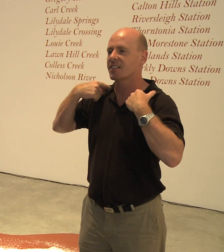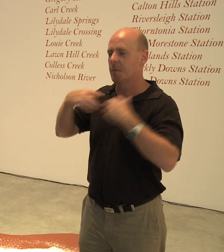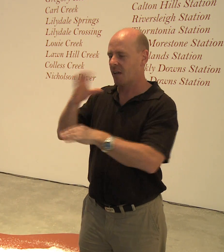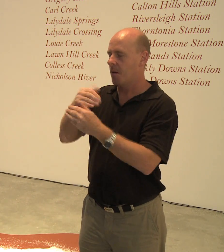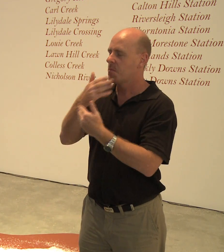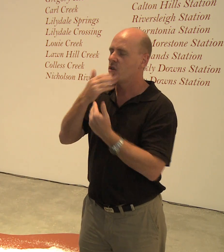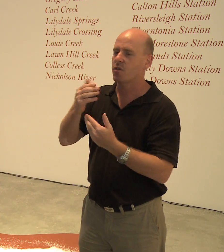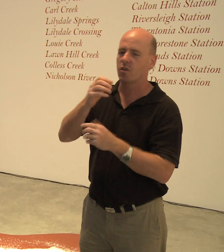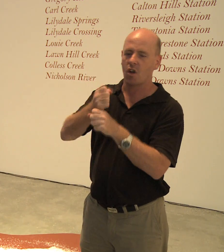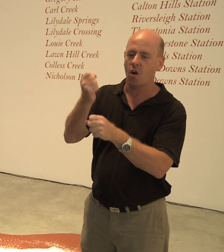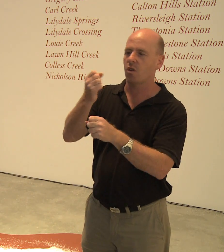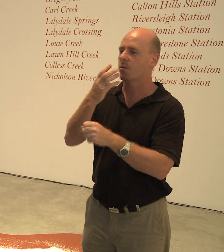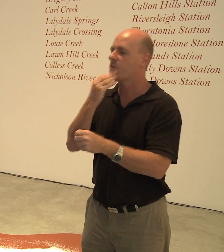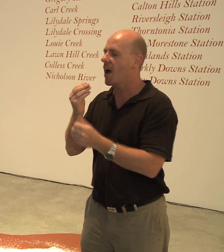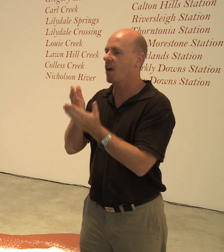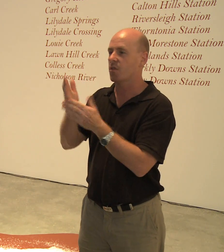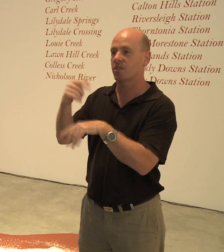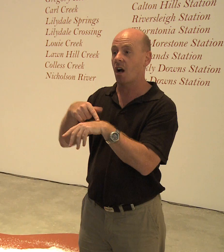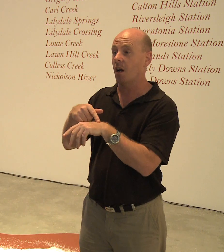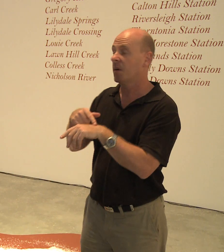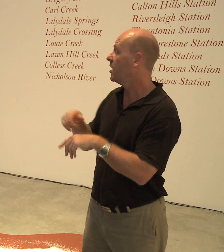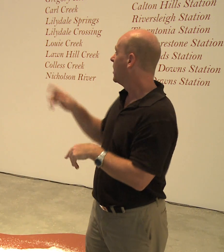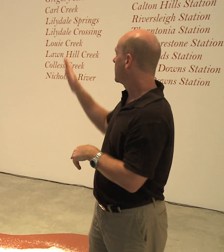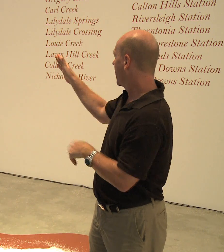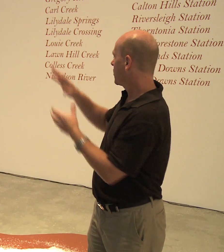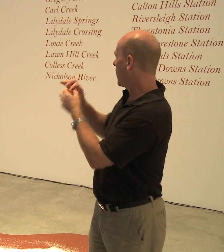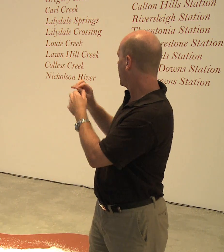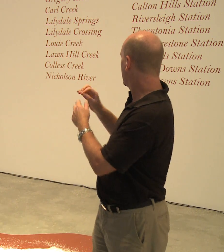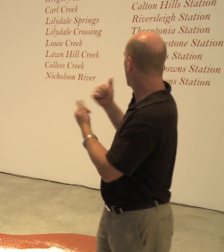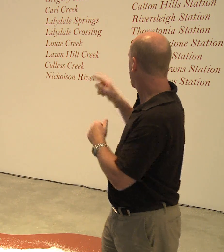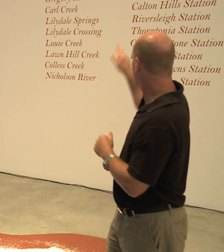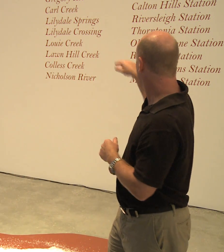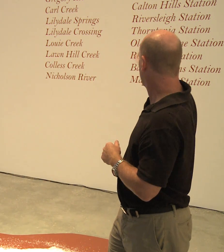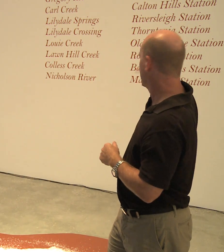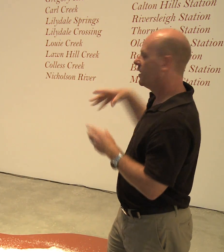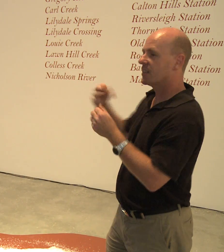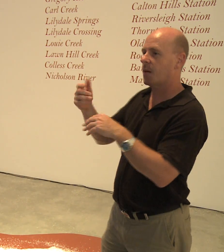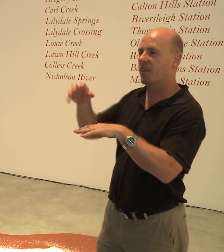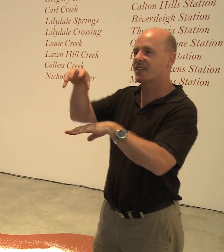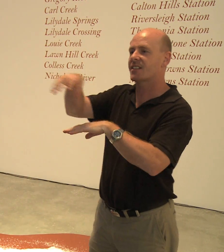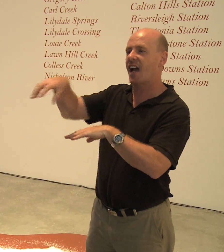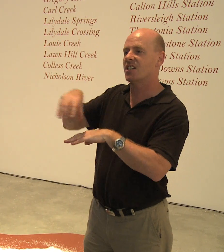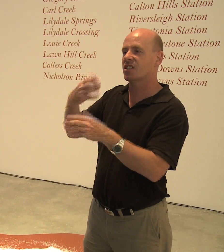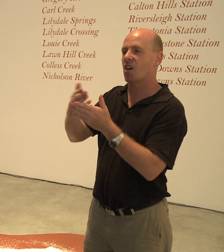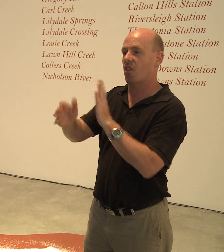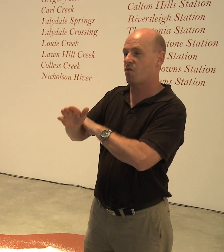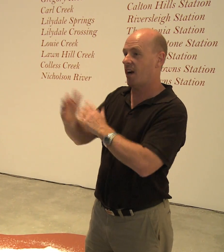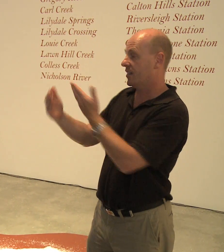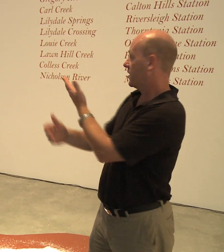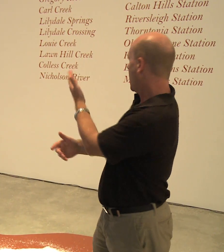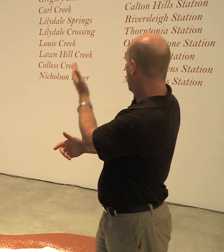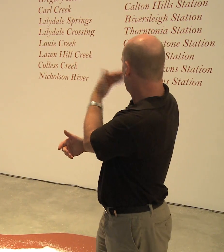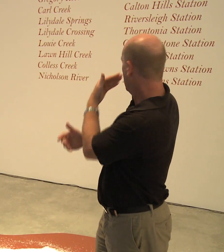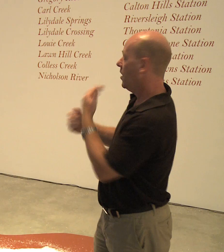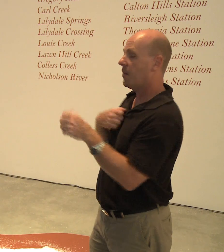of golden brown over time. So that's related to this. These are some of the stations on the right-hand side that